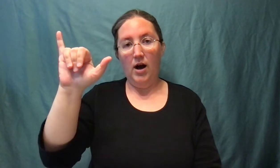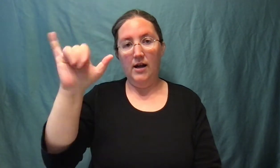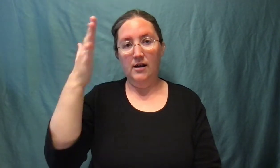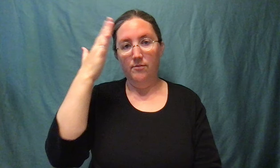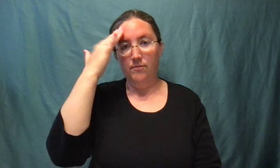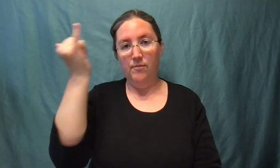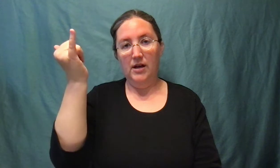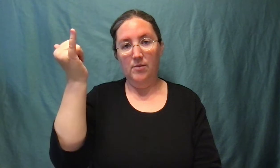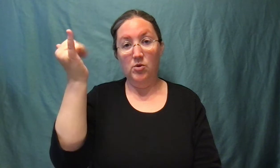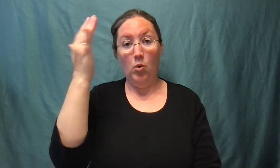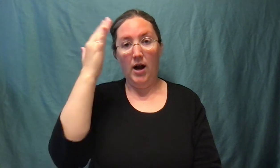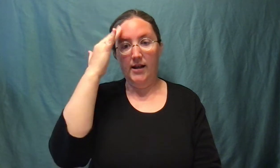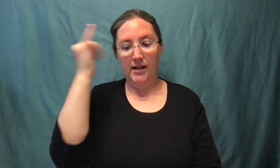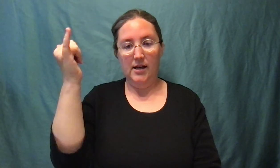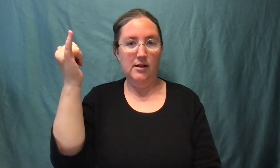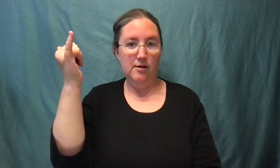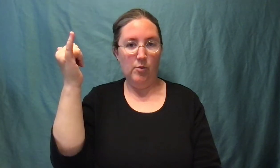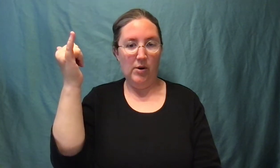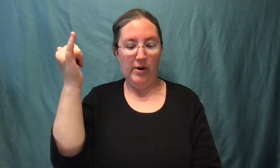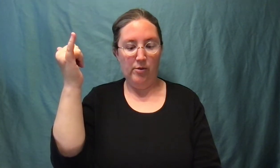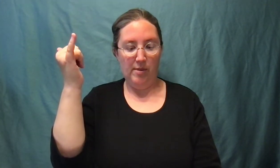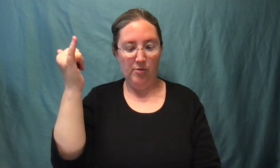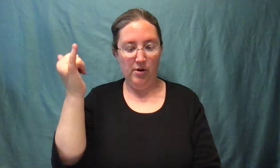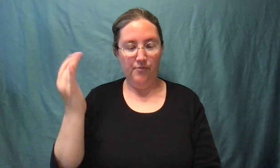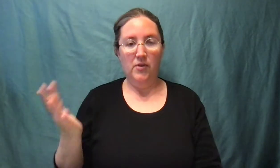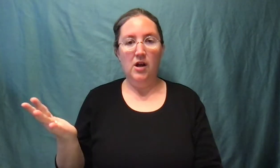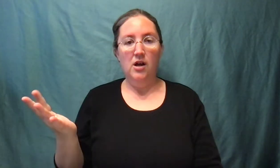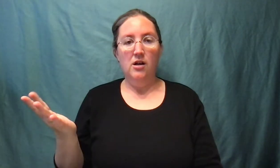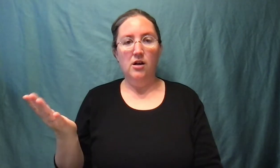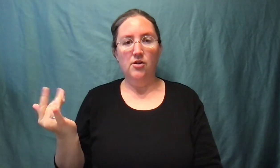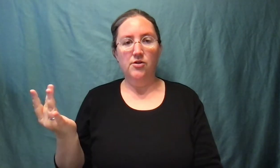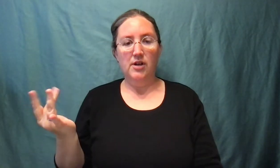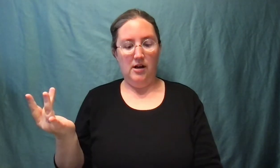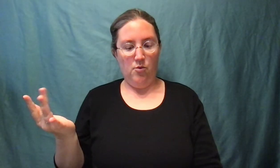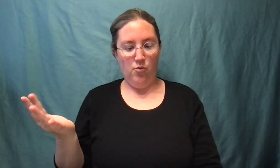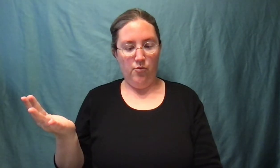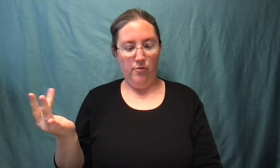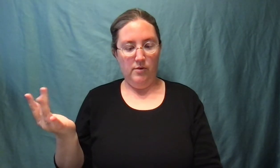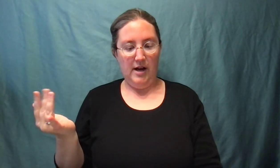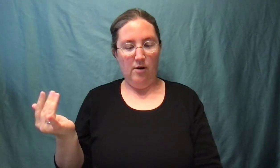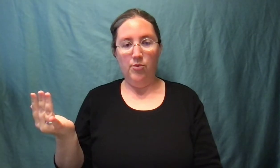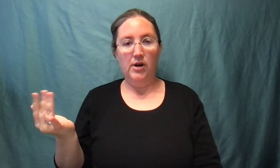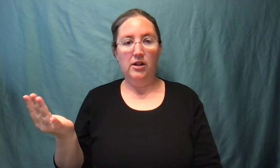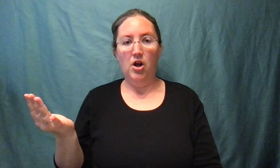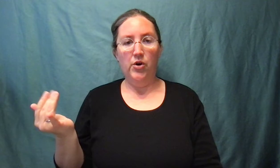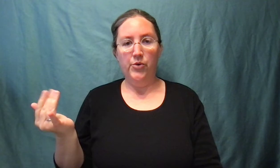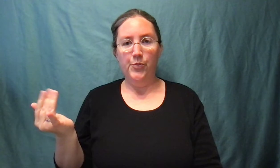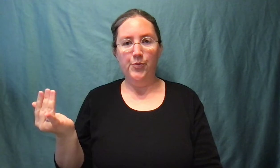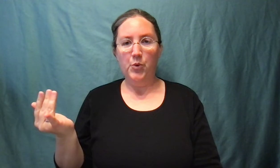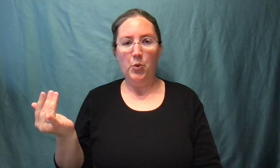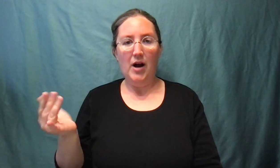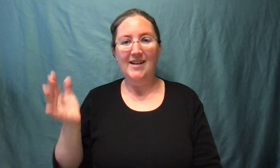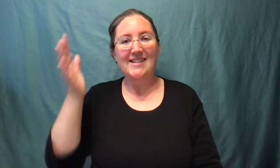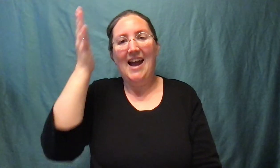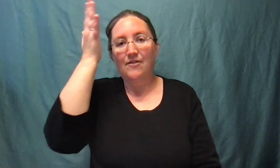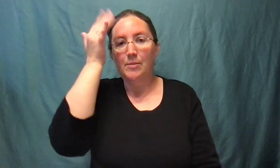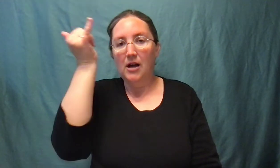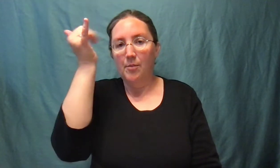why. Becomes a Y at the end, one way to remember it. You can also sign it down pretty low. Why? It doesn't have to be up